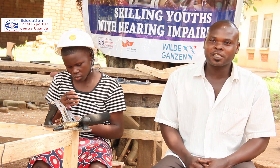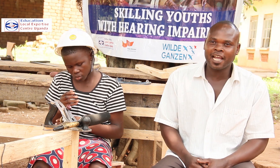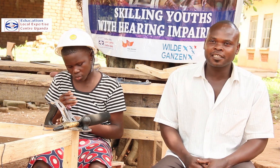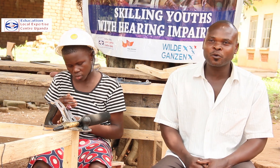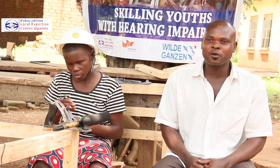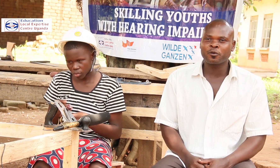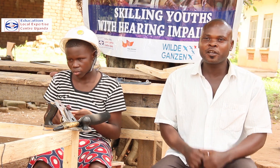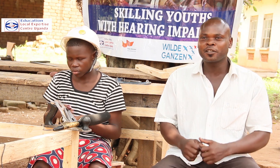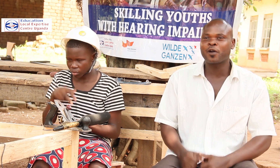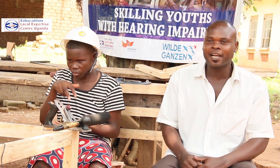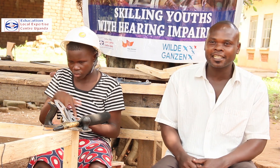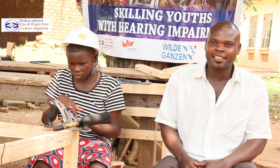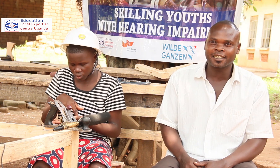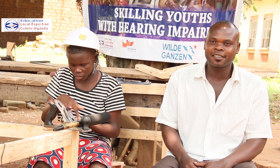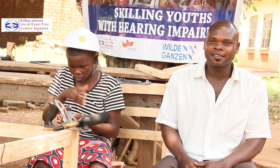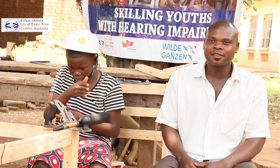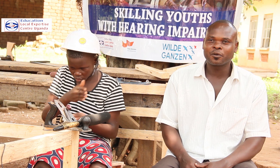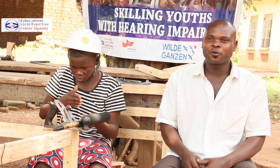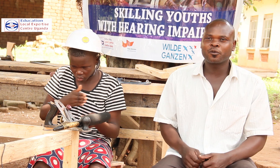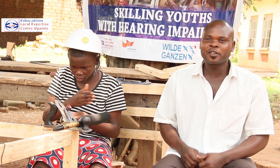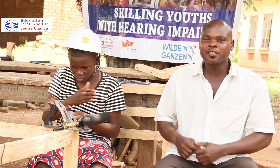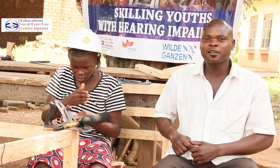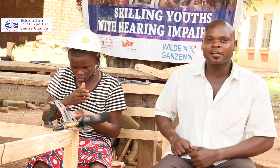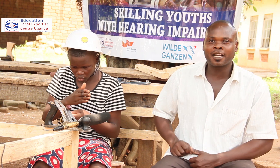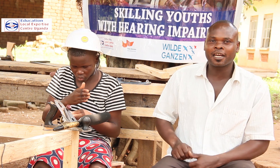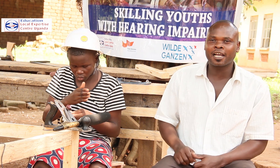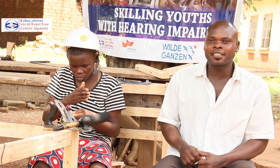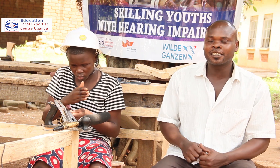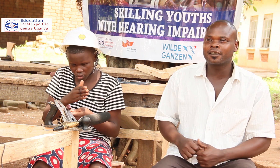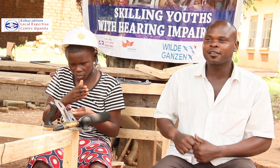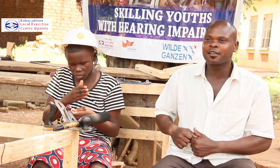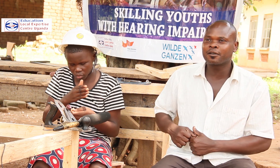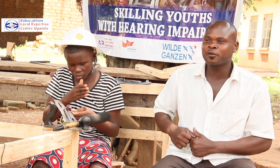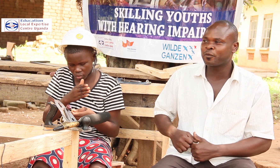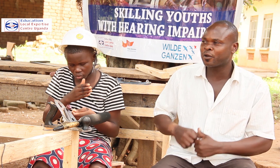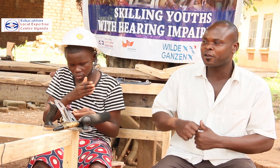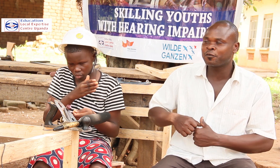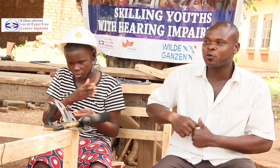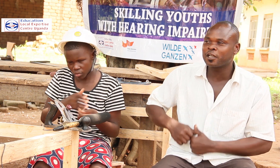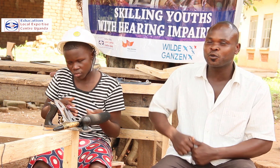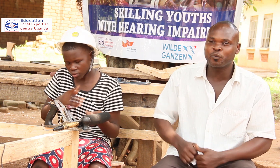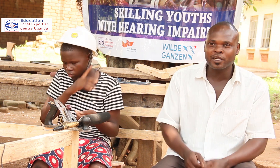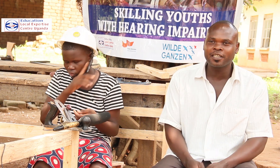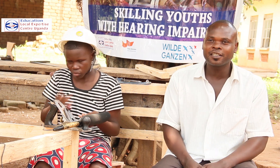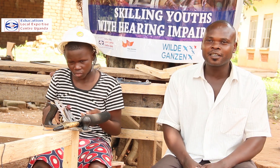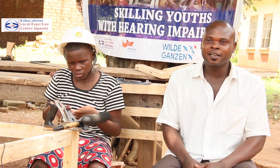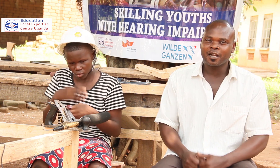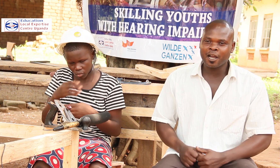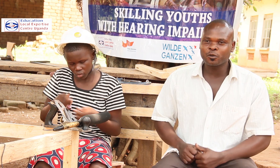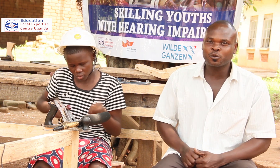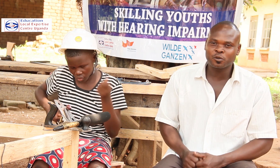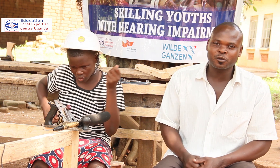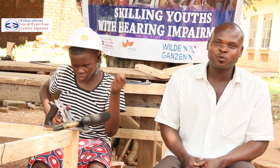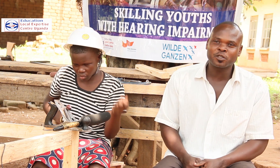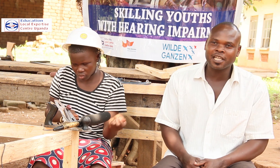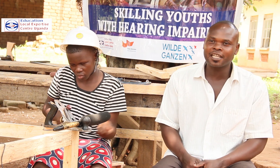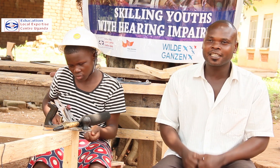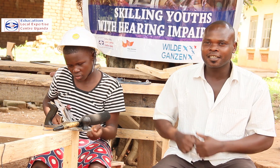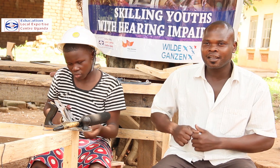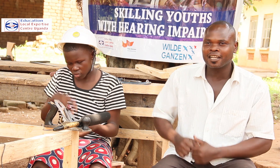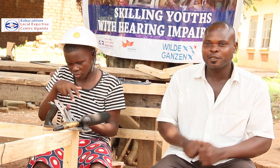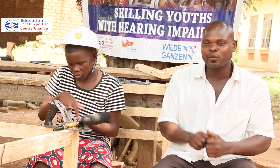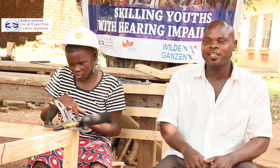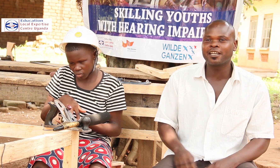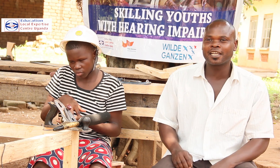how to stand when you are cutting, when you, and whereby if you want to plane, how to